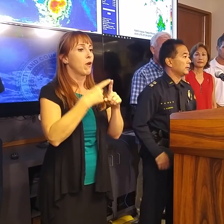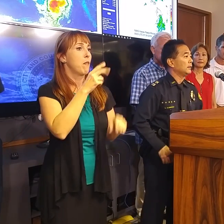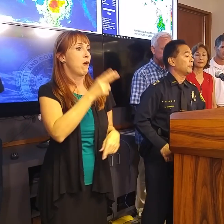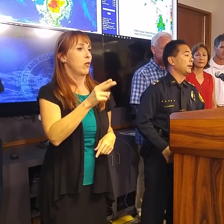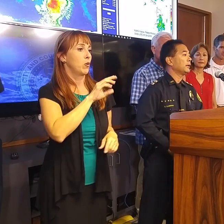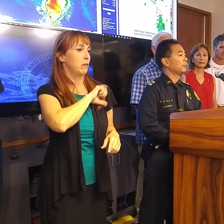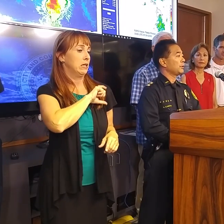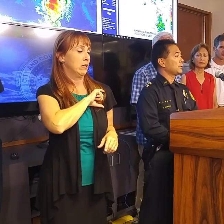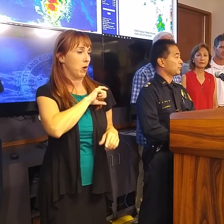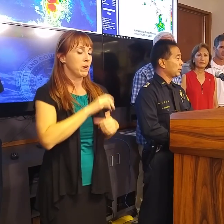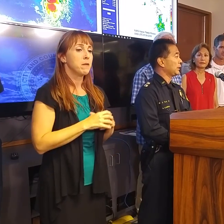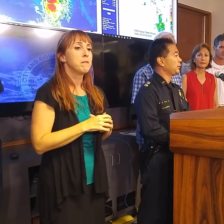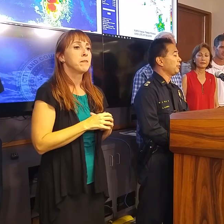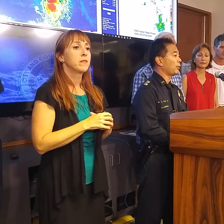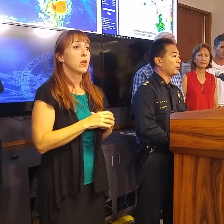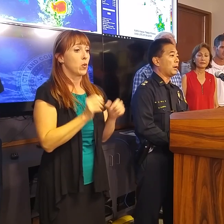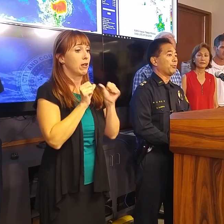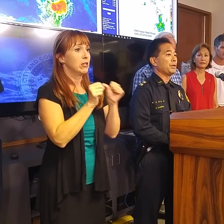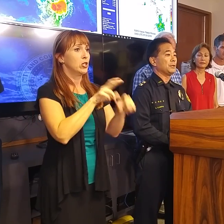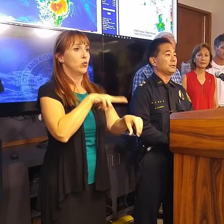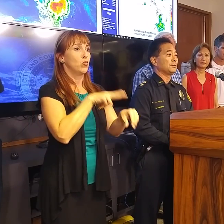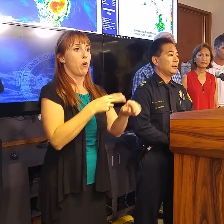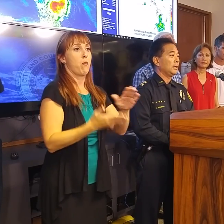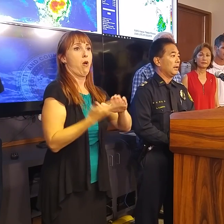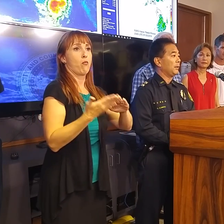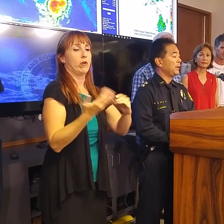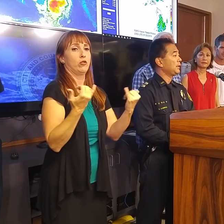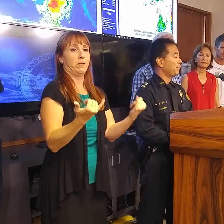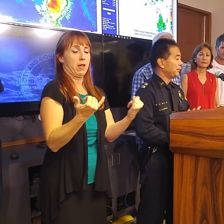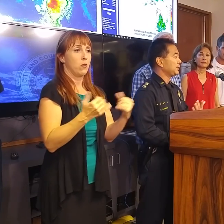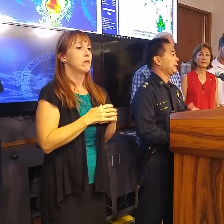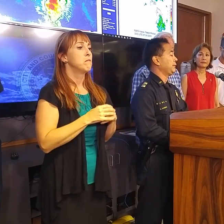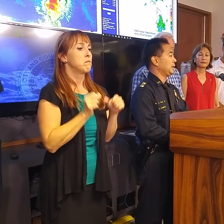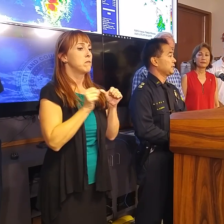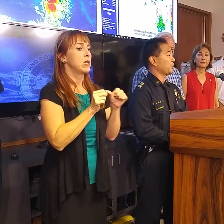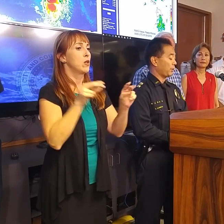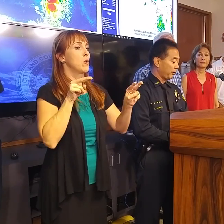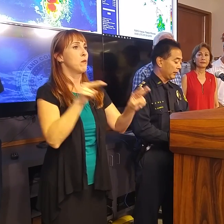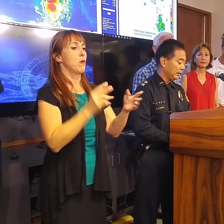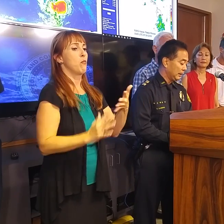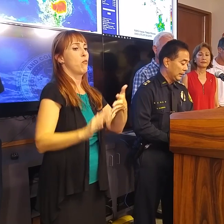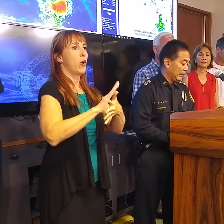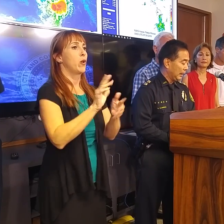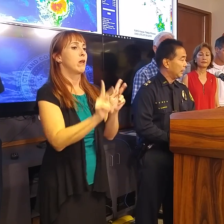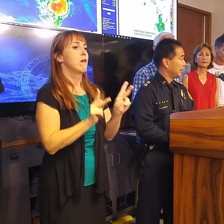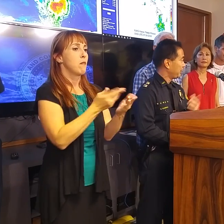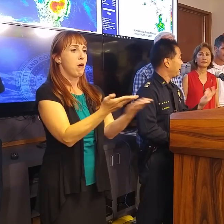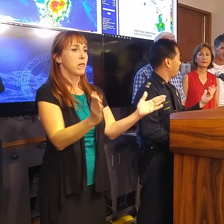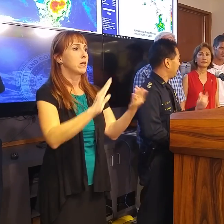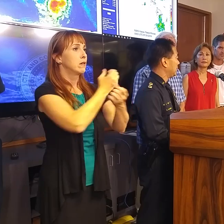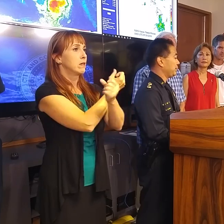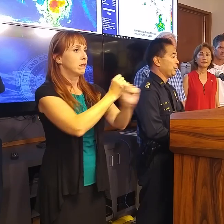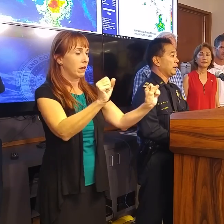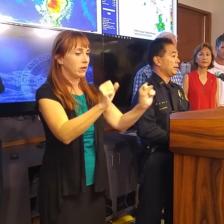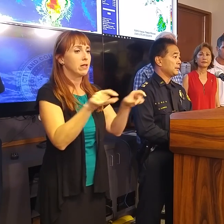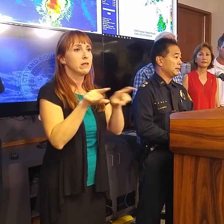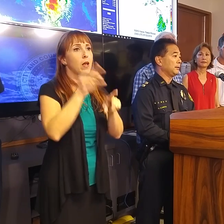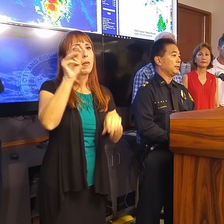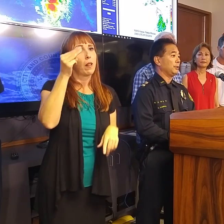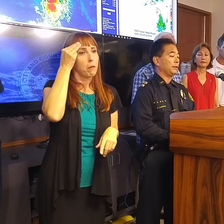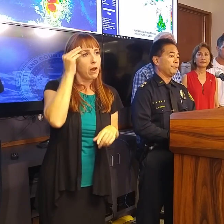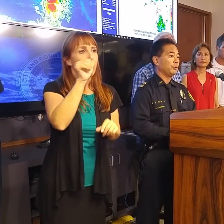Department. Right now, we're continuing normal operations, and maintaining public safety is our priority. And like the mayor and people